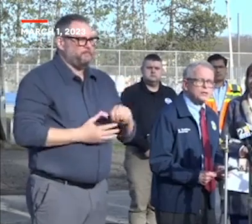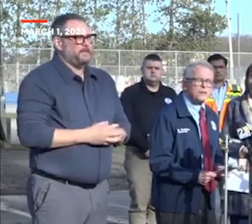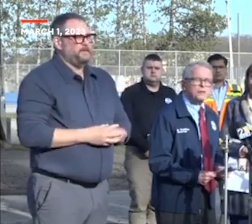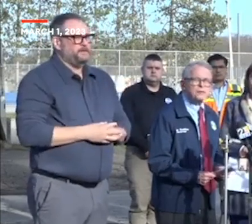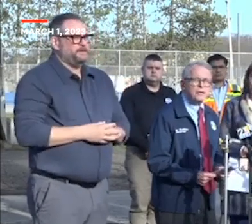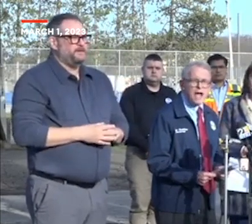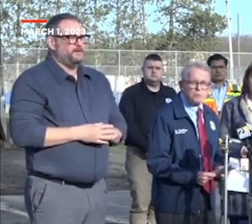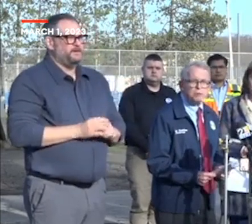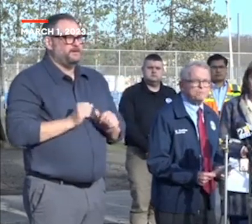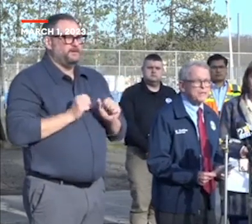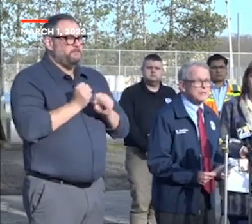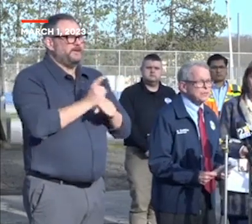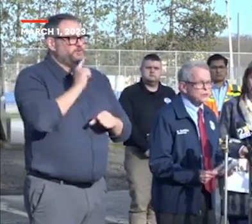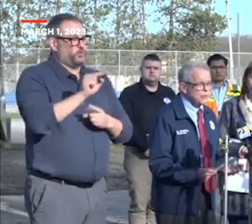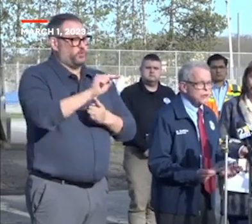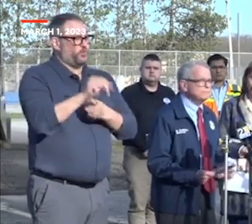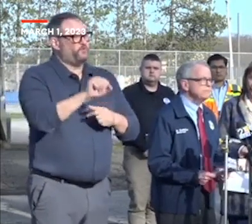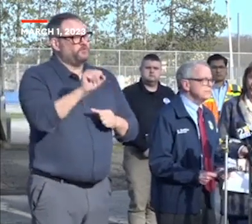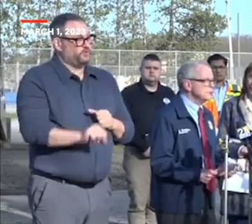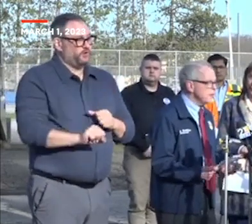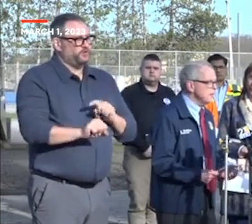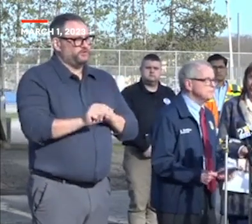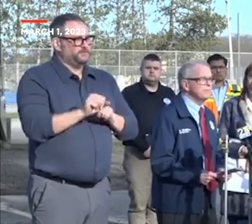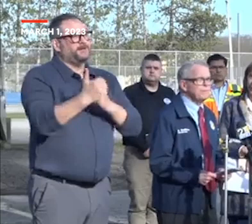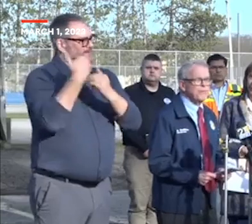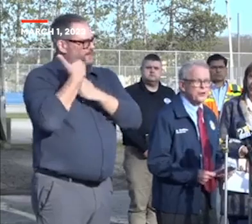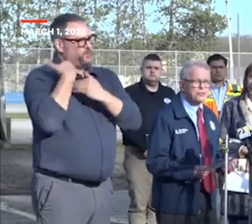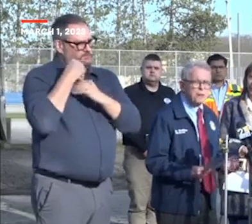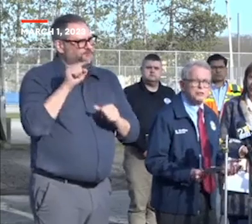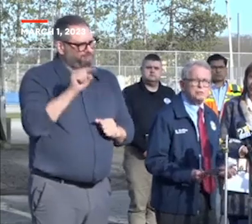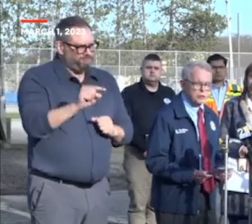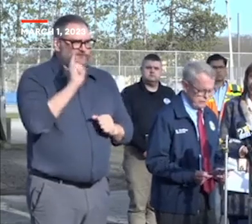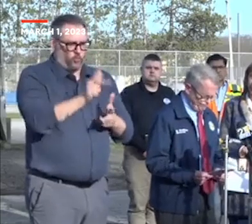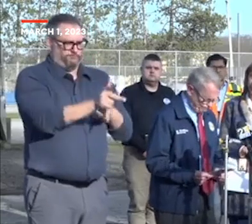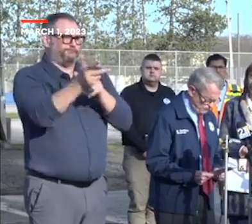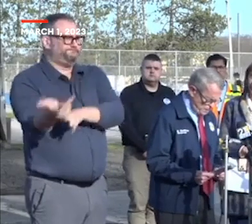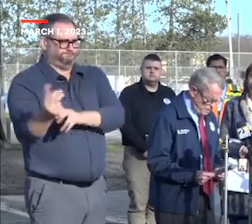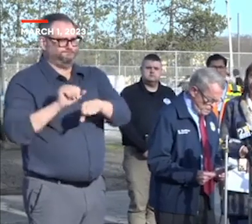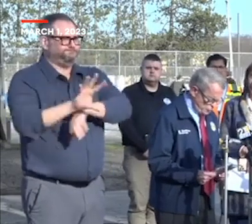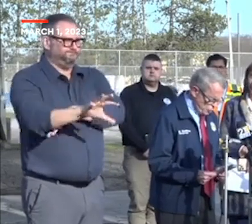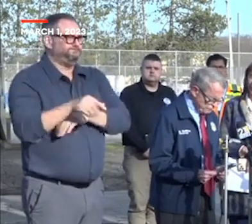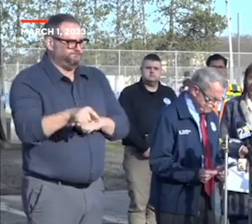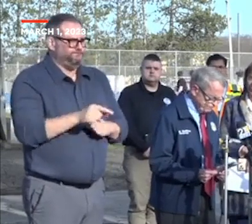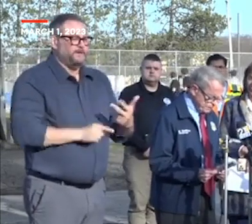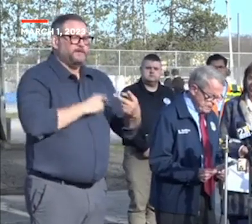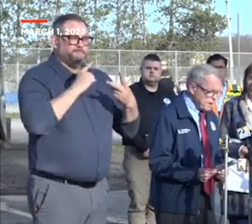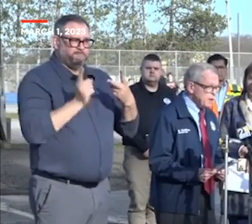Norfolk Southern accountable. Their railroad, their train, their responsibility. Number